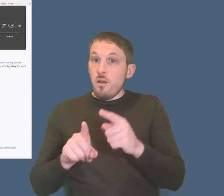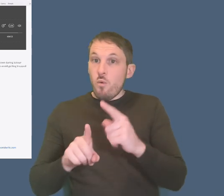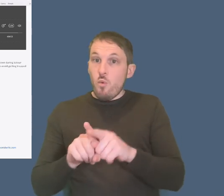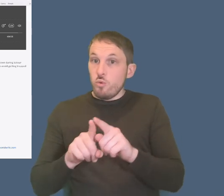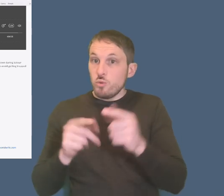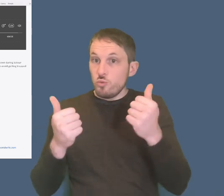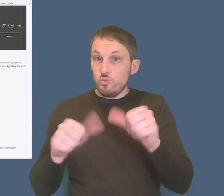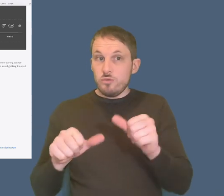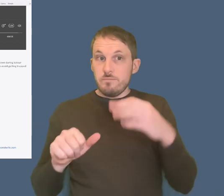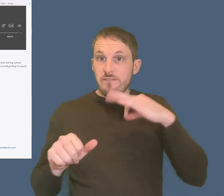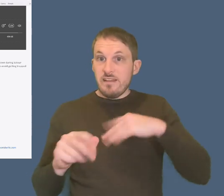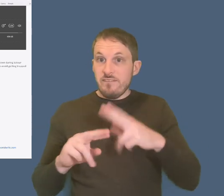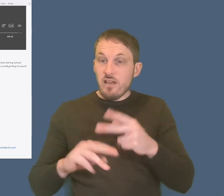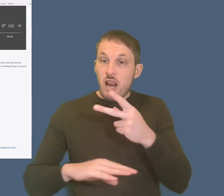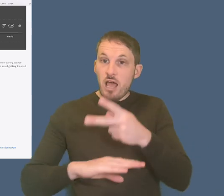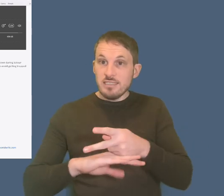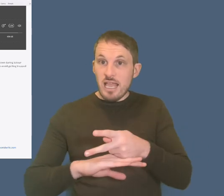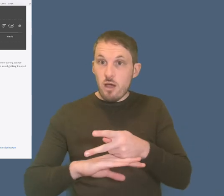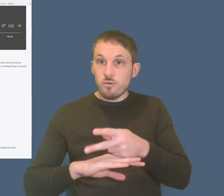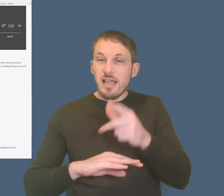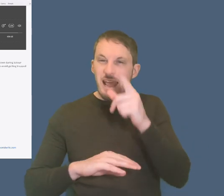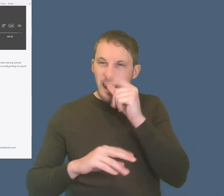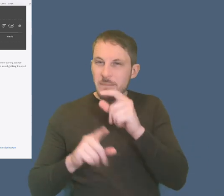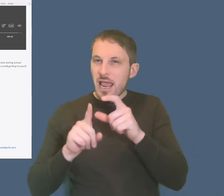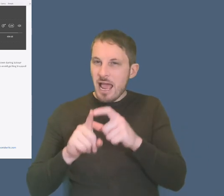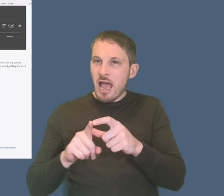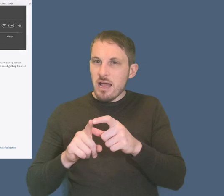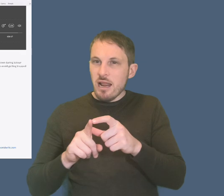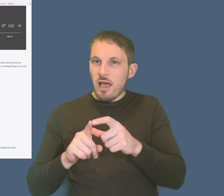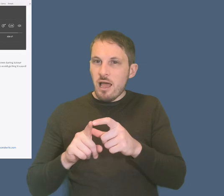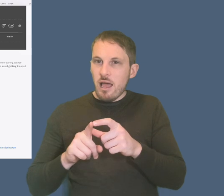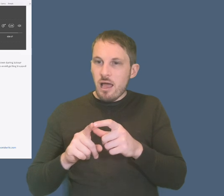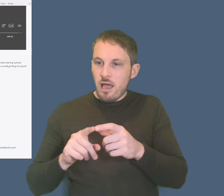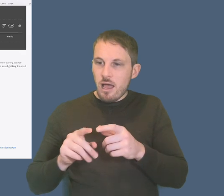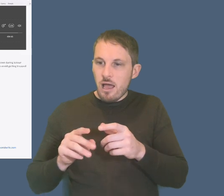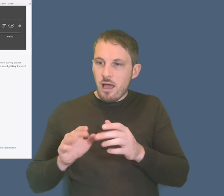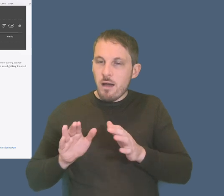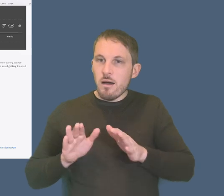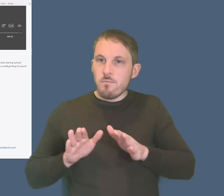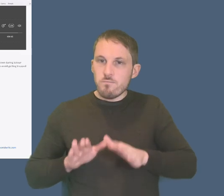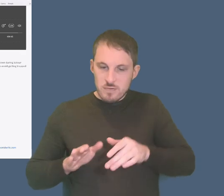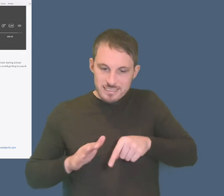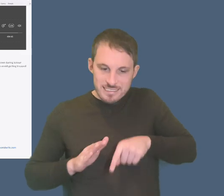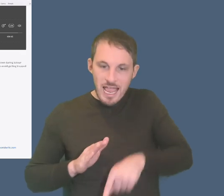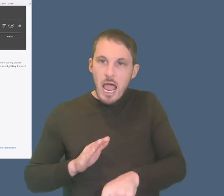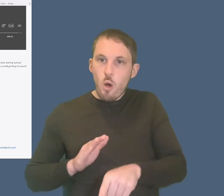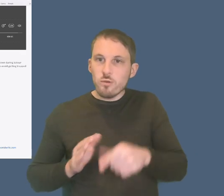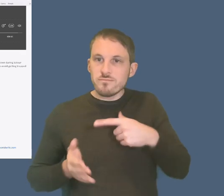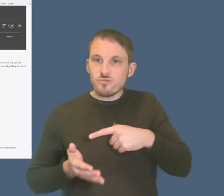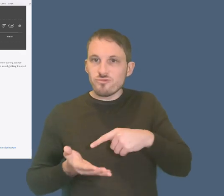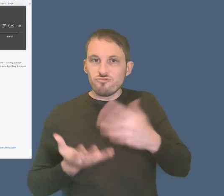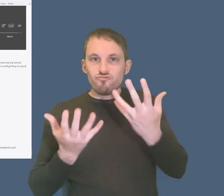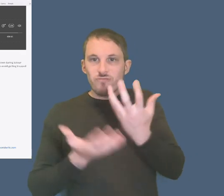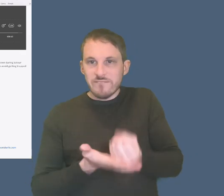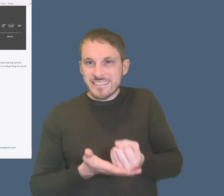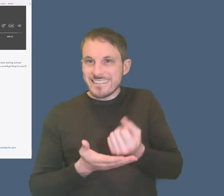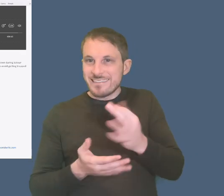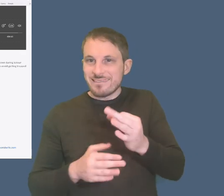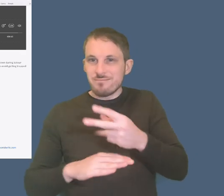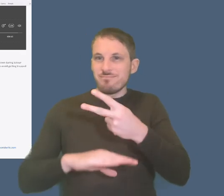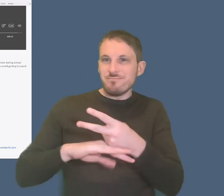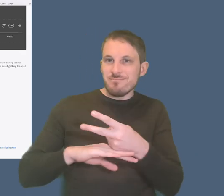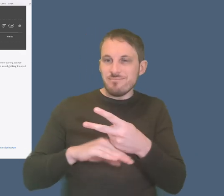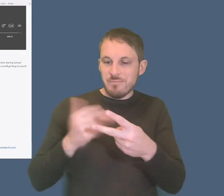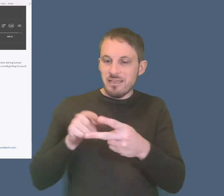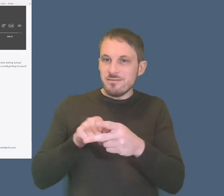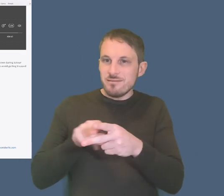lying down, it can be harder to move your baby down and out. And so the birth is slower, but that's what we wanted. We wanted a